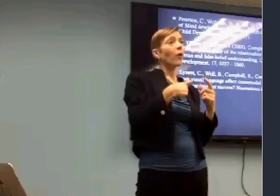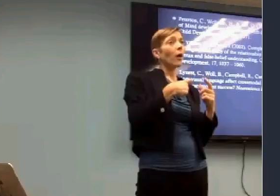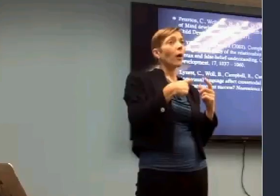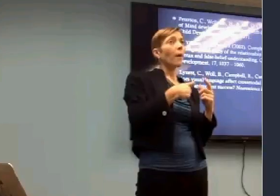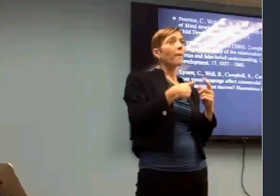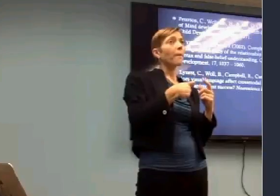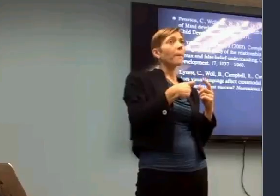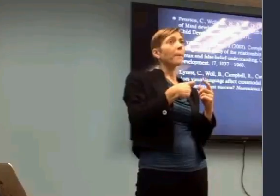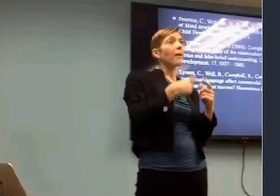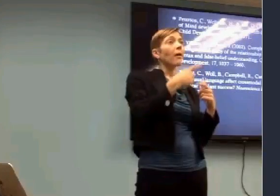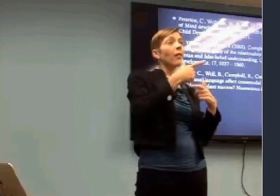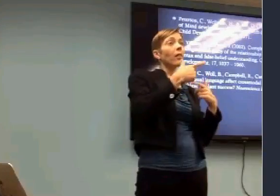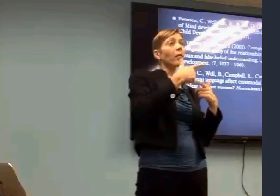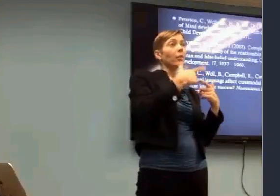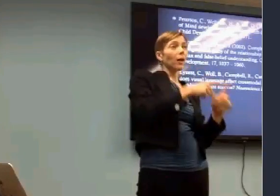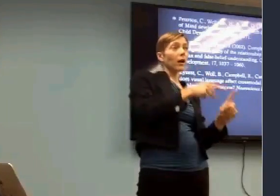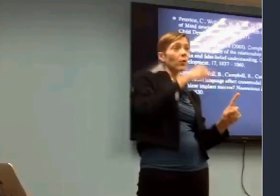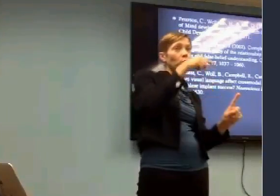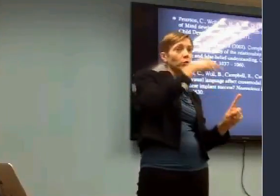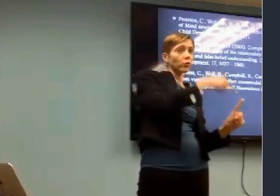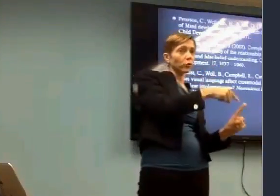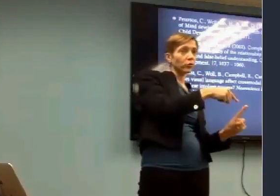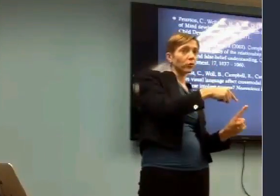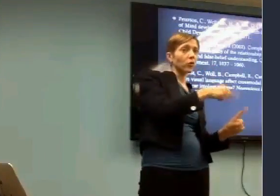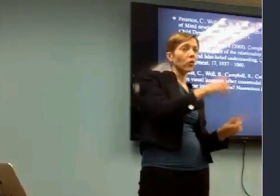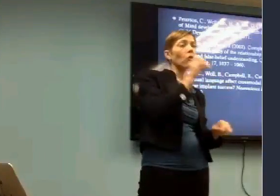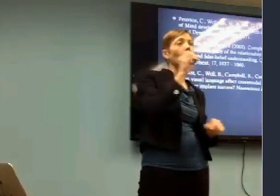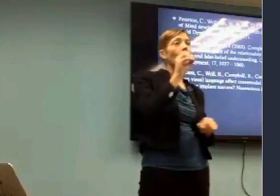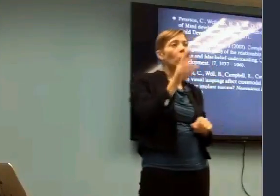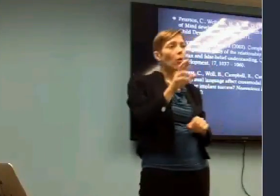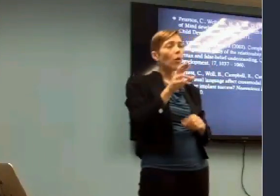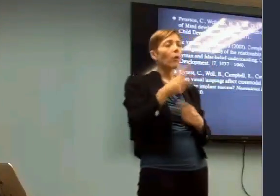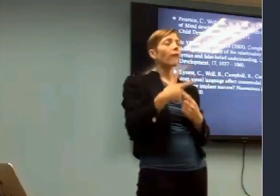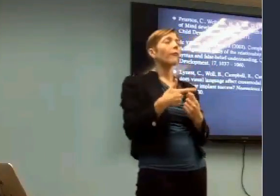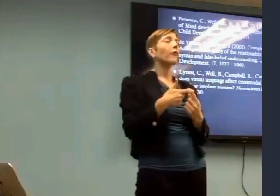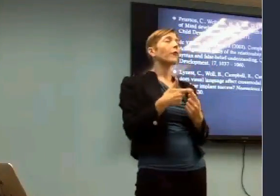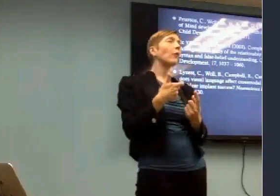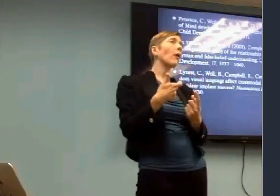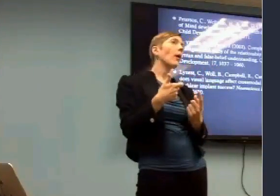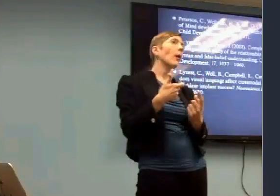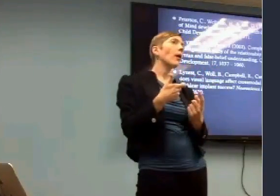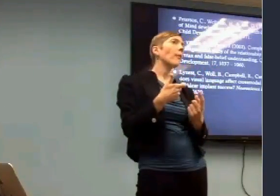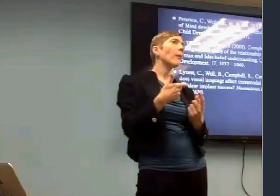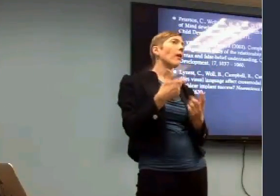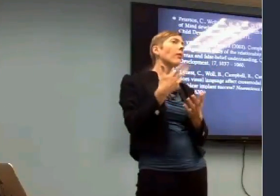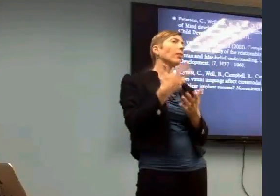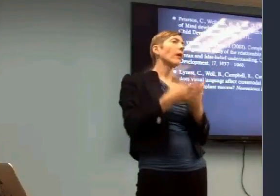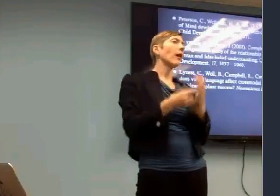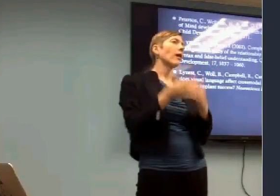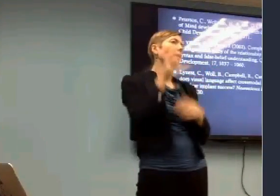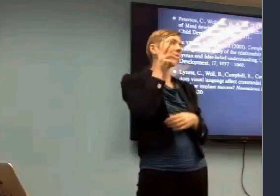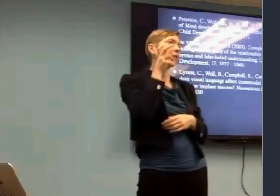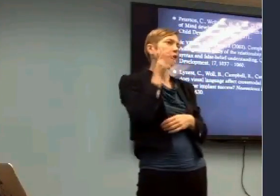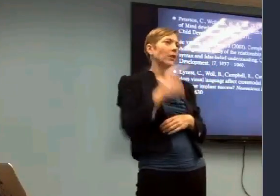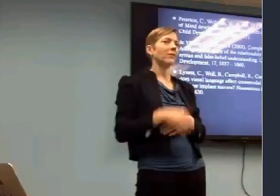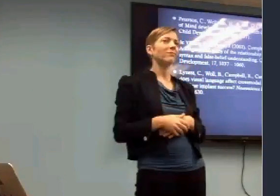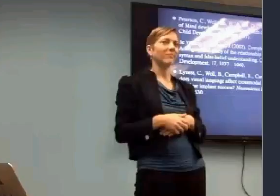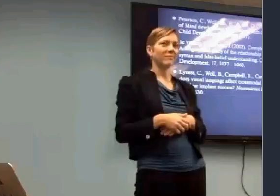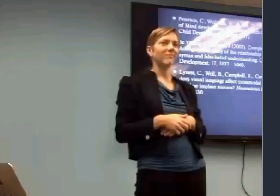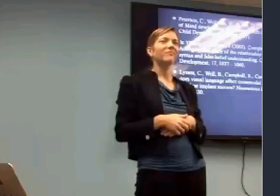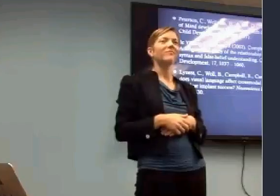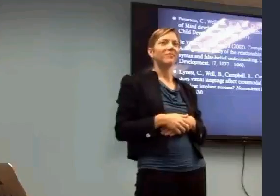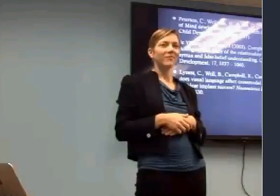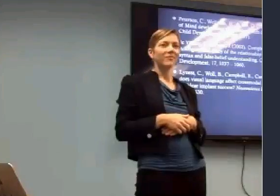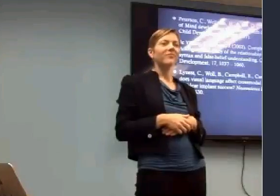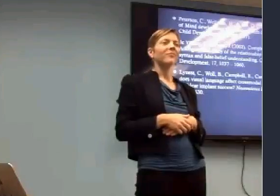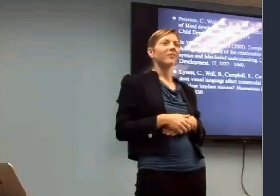is the effect from language itself, or is it from a lack of hearing?